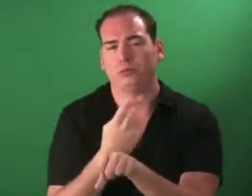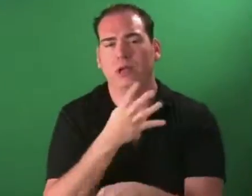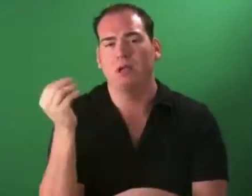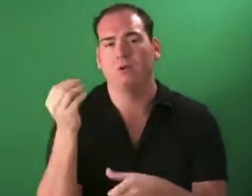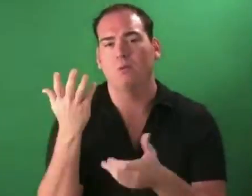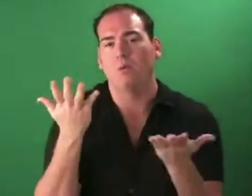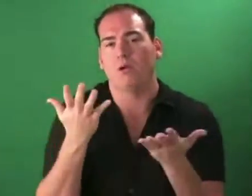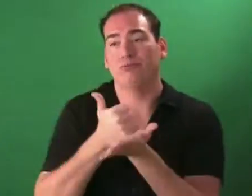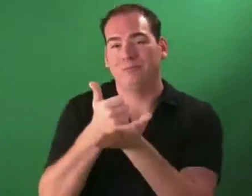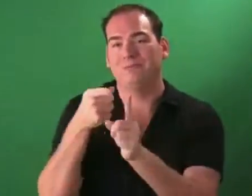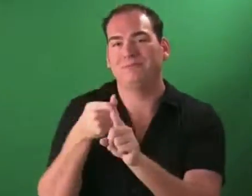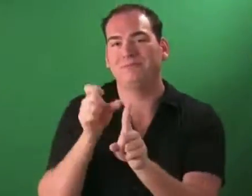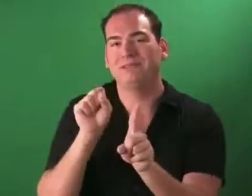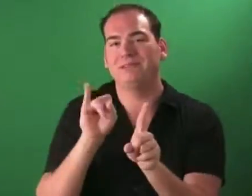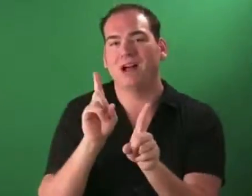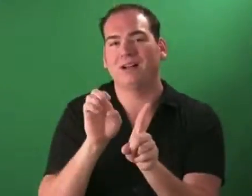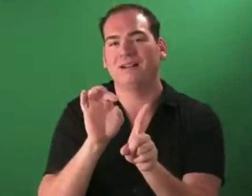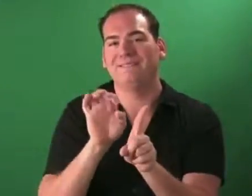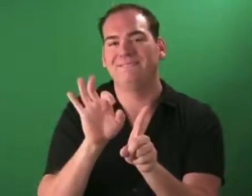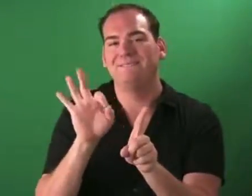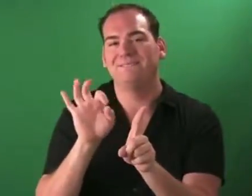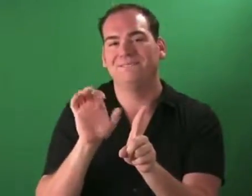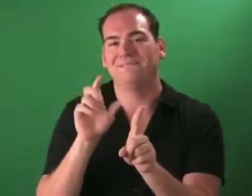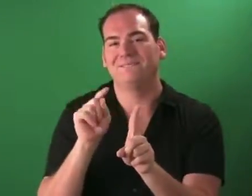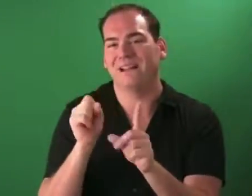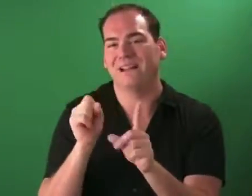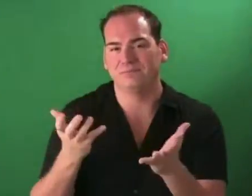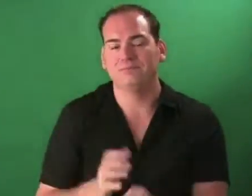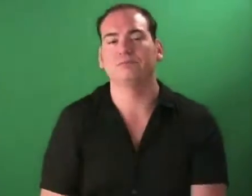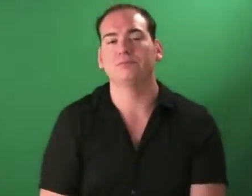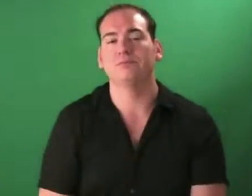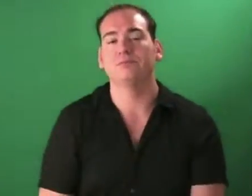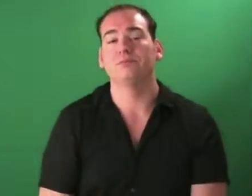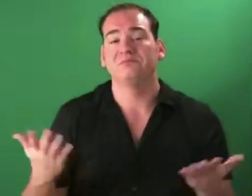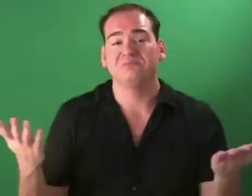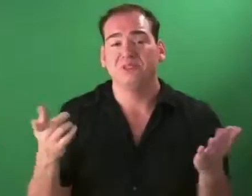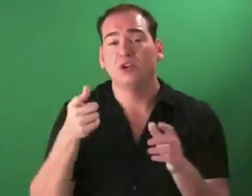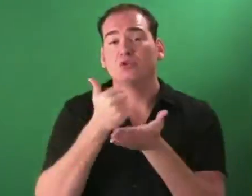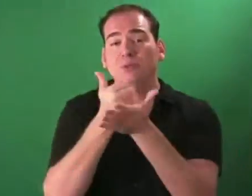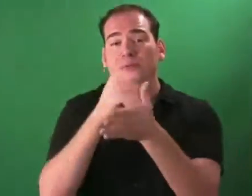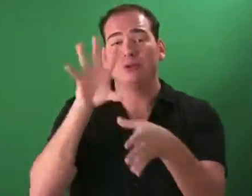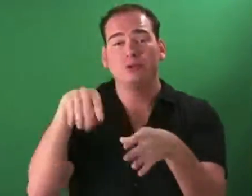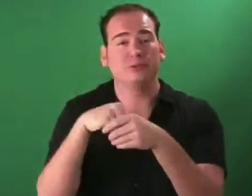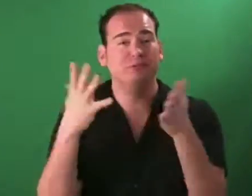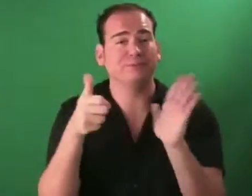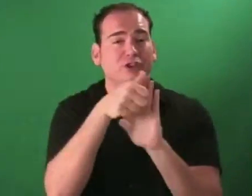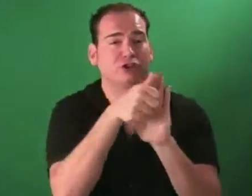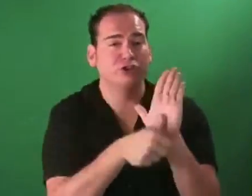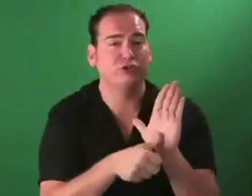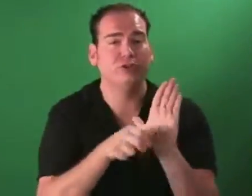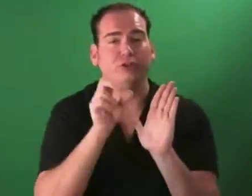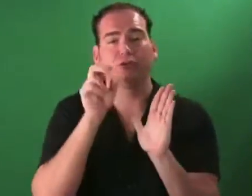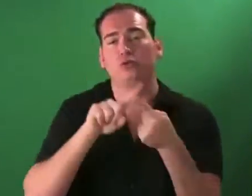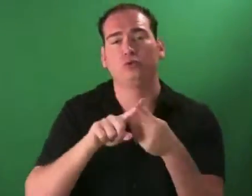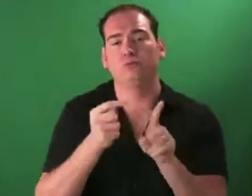And some of these symptoms that you can notice are if it runs in your family, your age, and